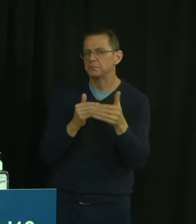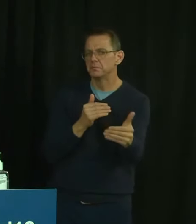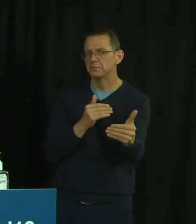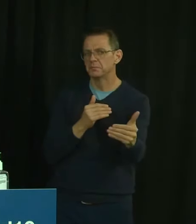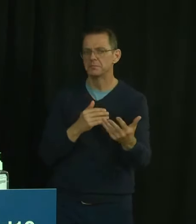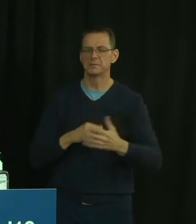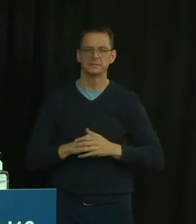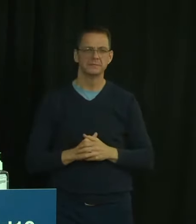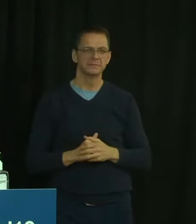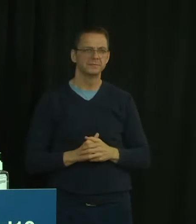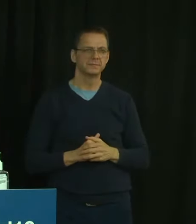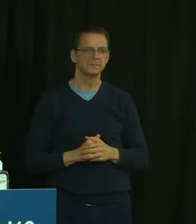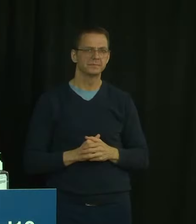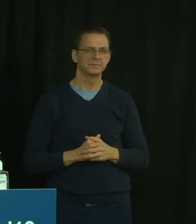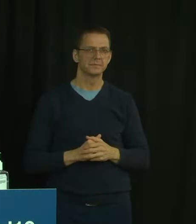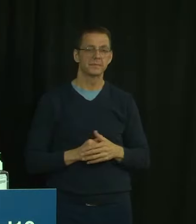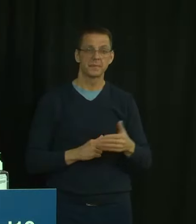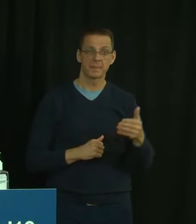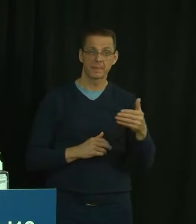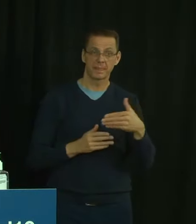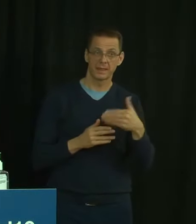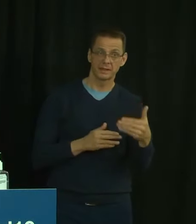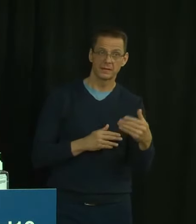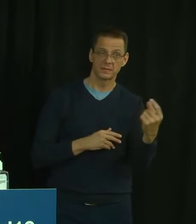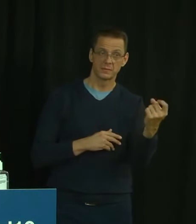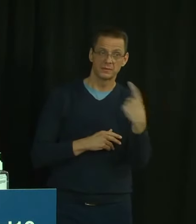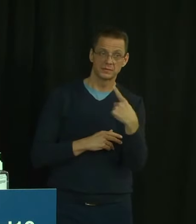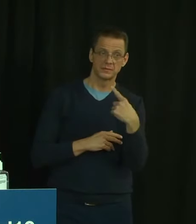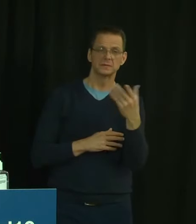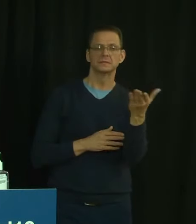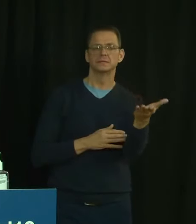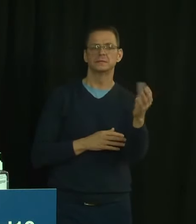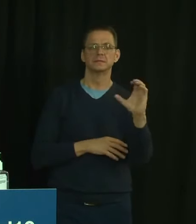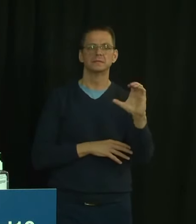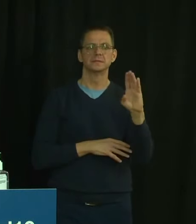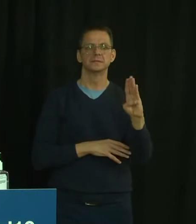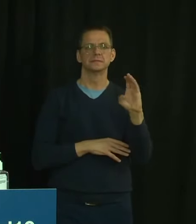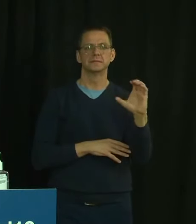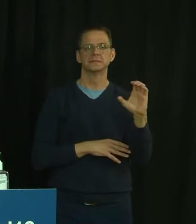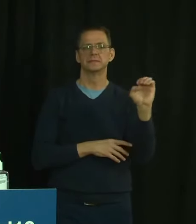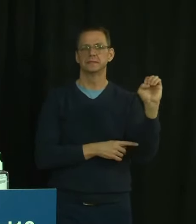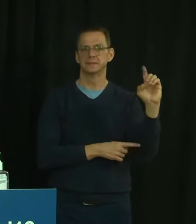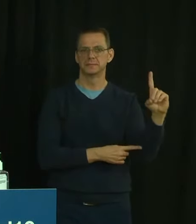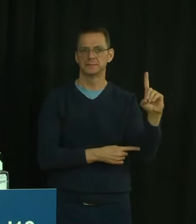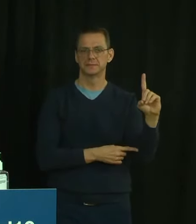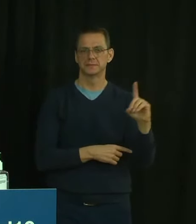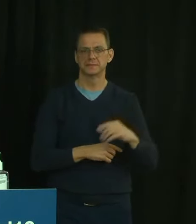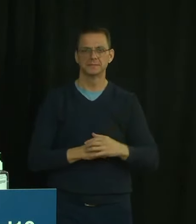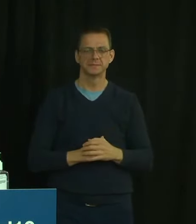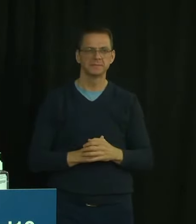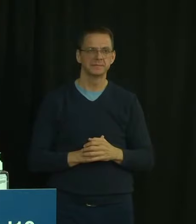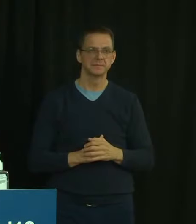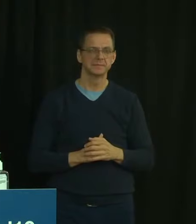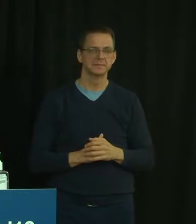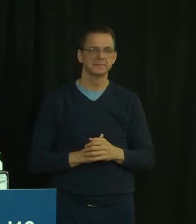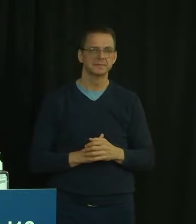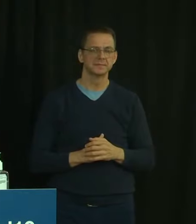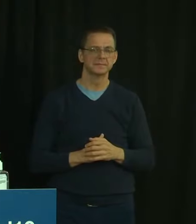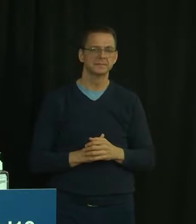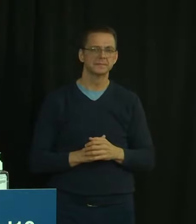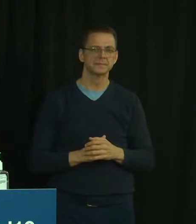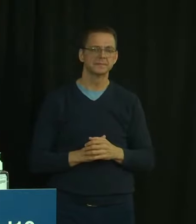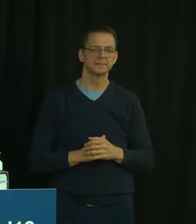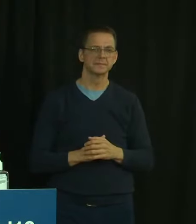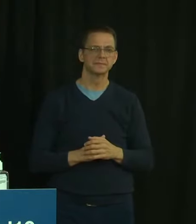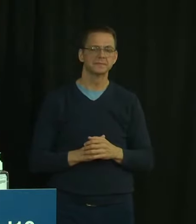with CBC Edmonton. Go ahead, Tricia. Thank you so much. Good afternoon, Dr. Hinshaw. Just a question in